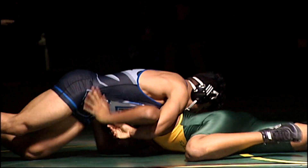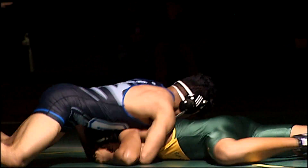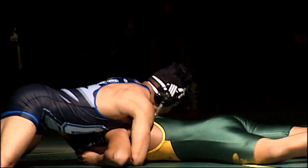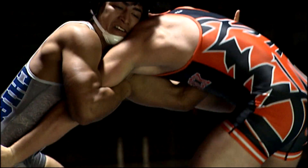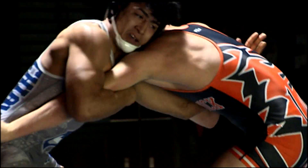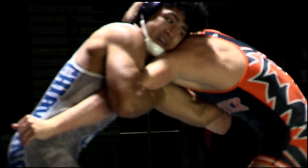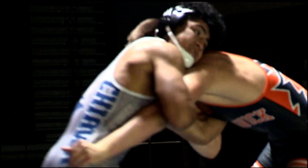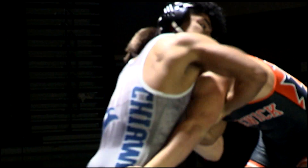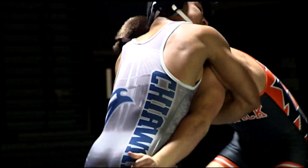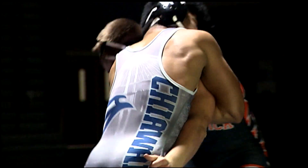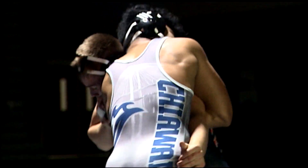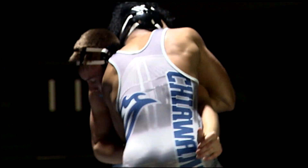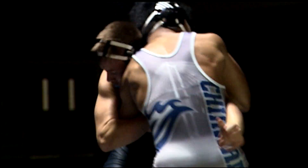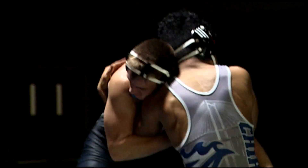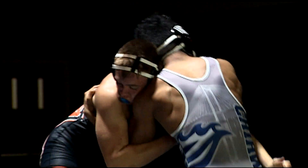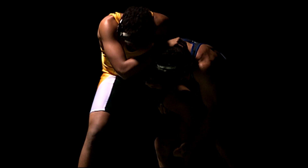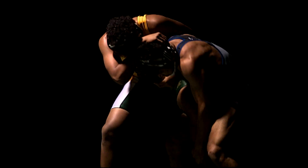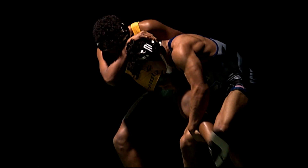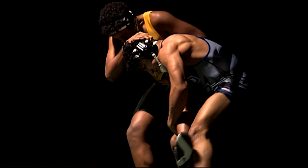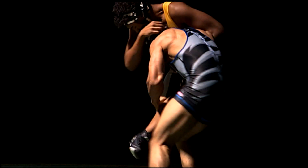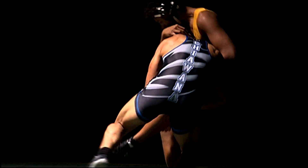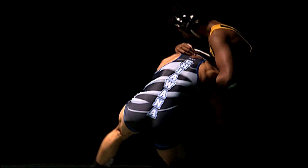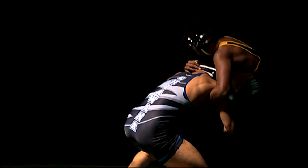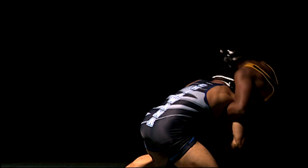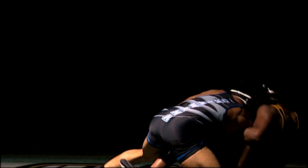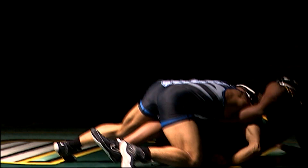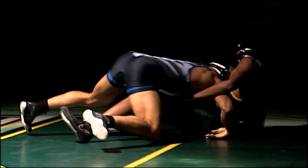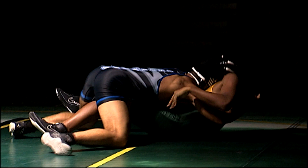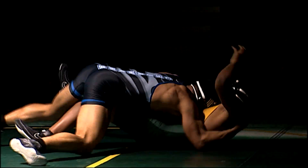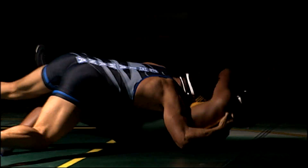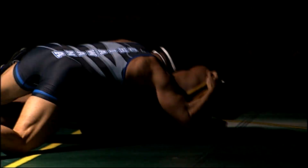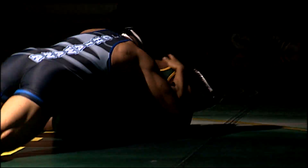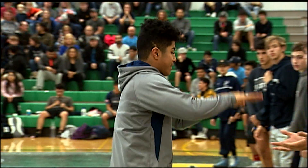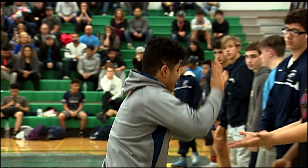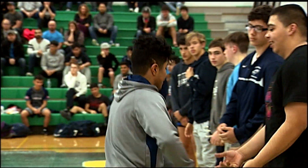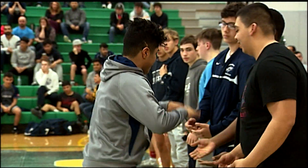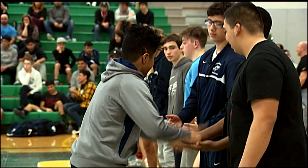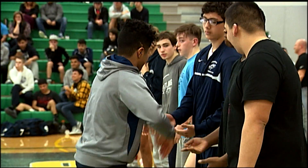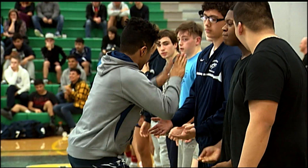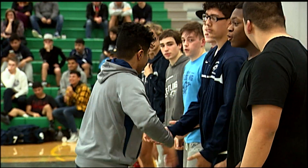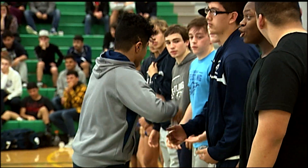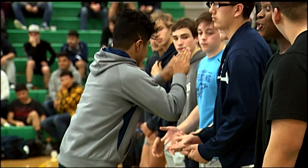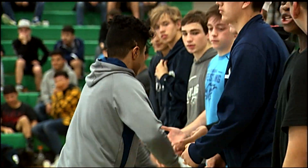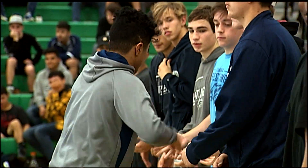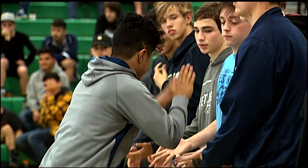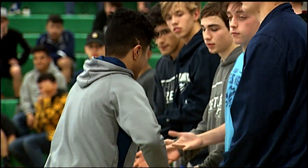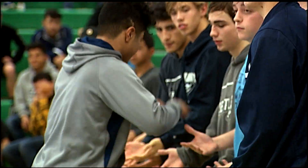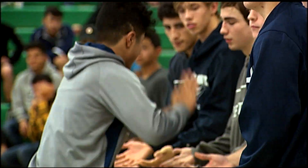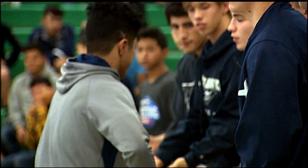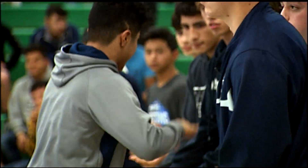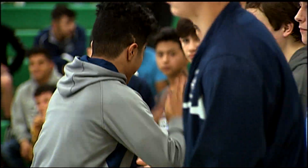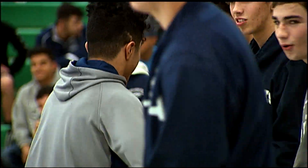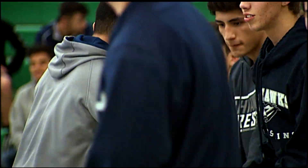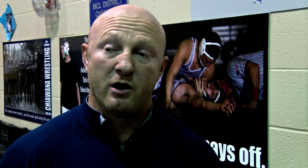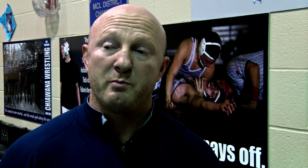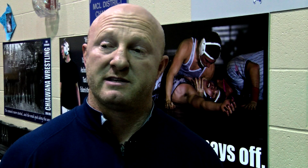a confident fighter. You quickly realize why he's successful and why everyone gravitates towards him. My hope is